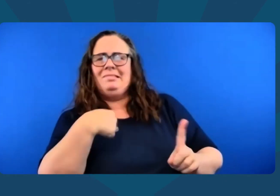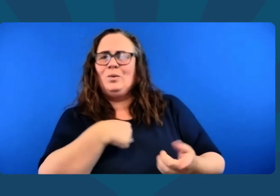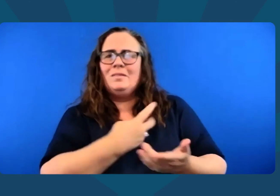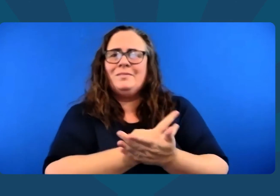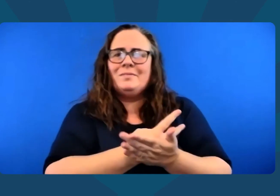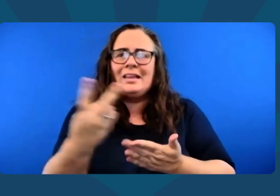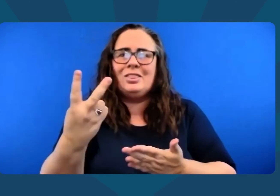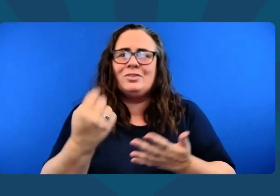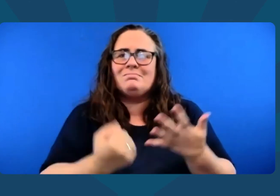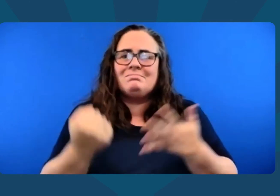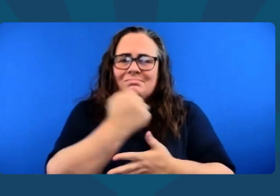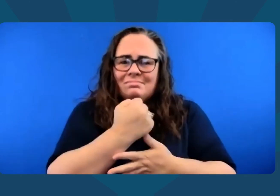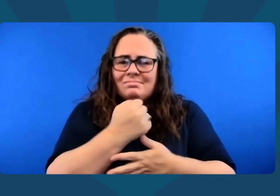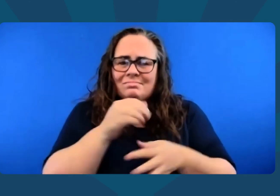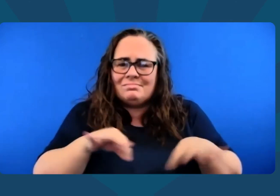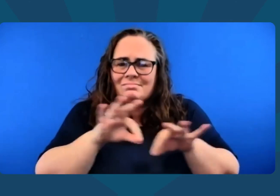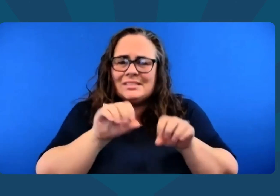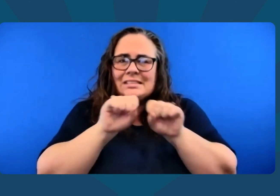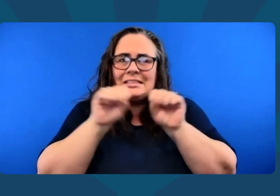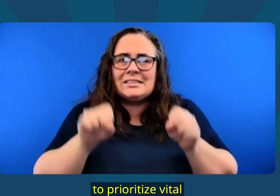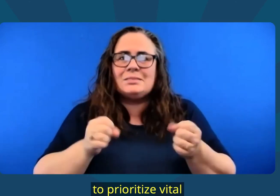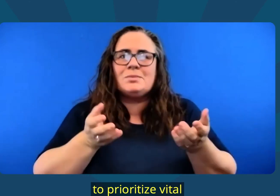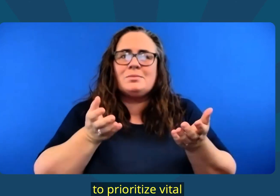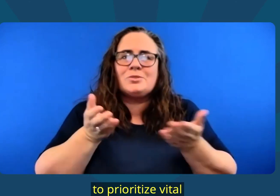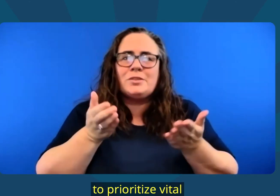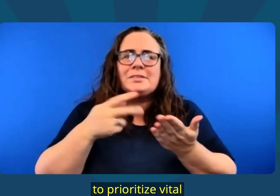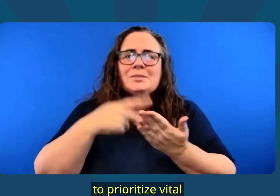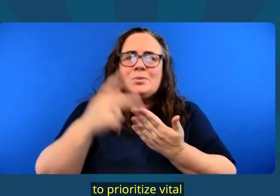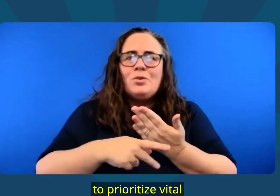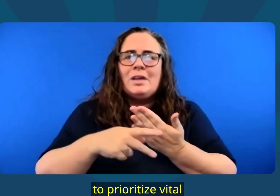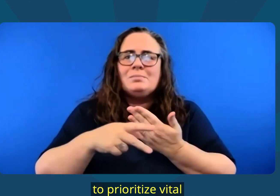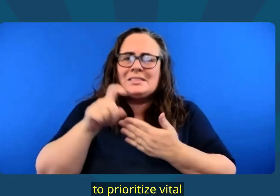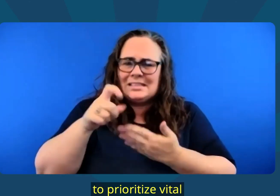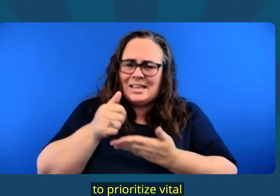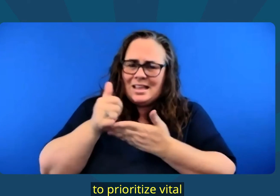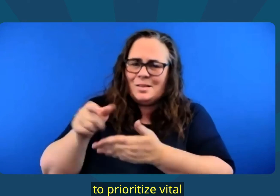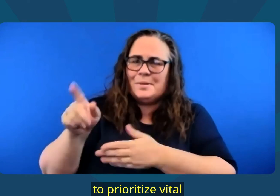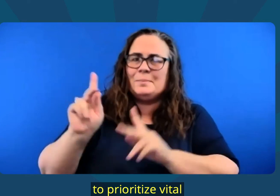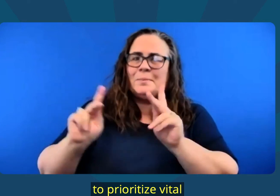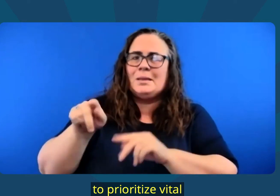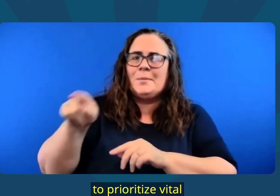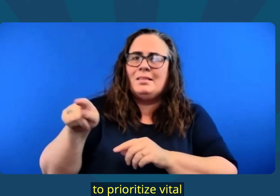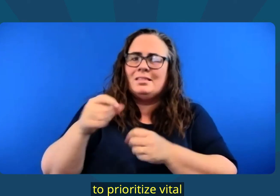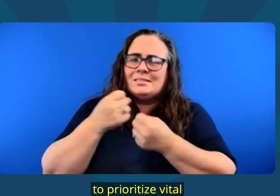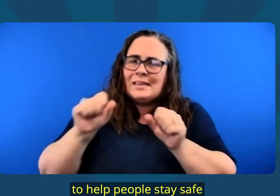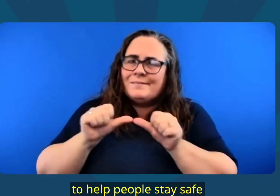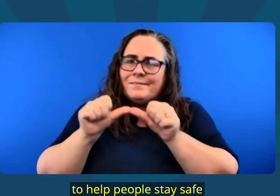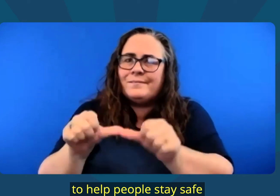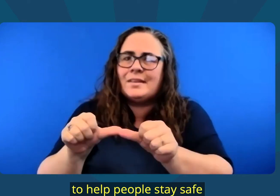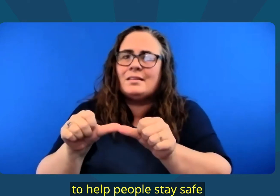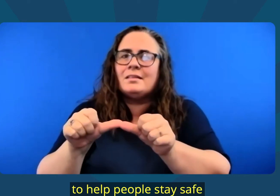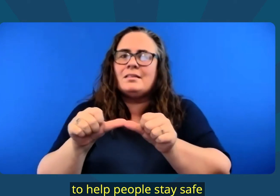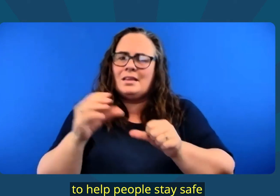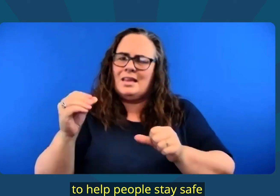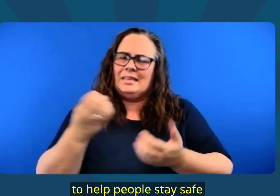This crisis shines a spotlight on failures to prioritize vital systems and programs needed to help